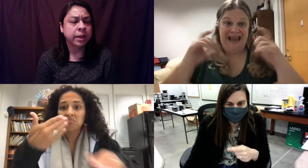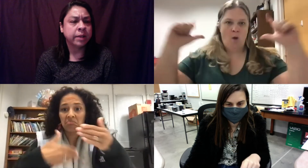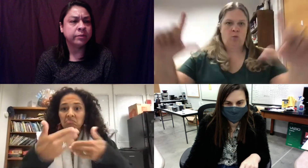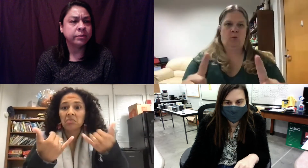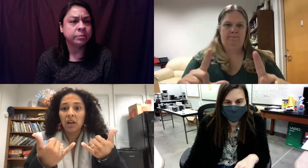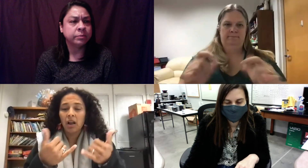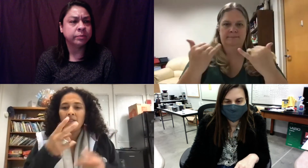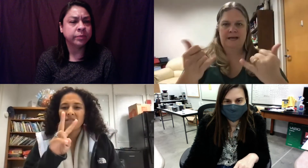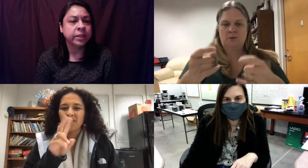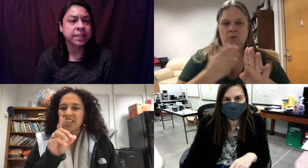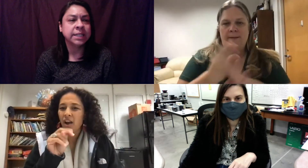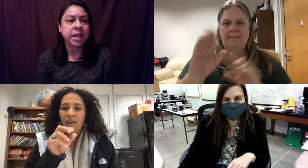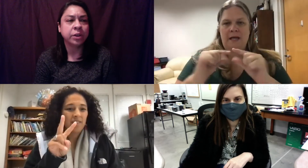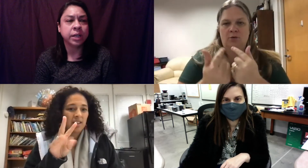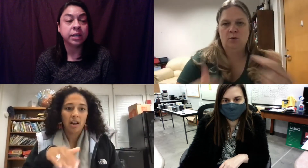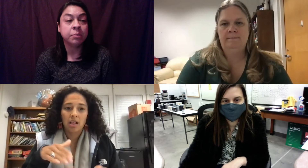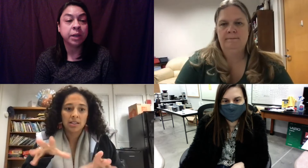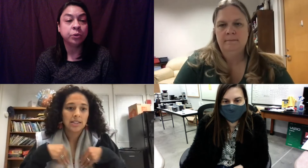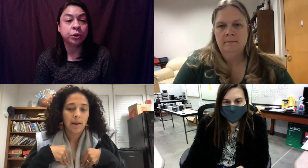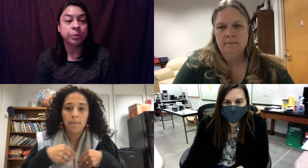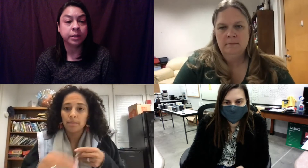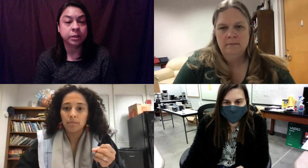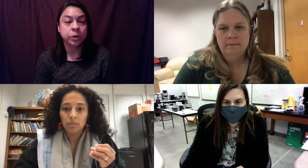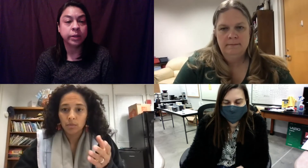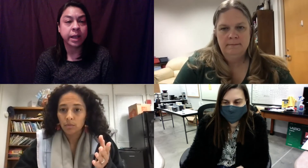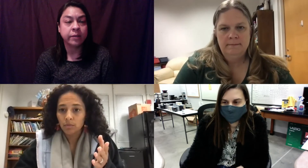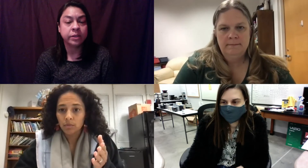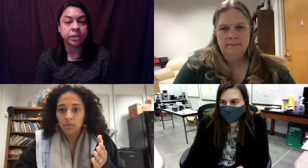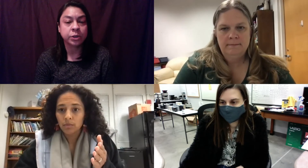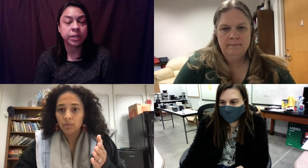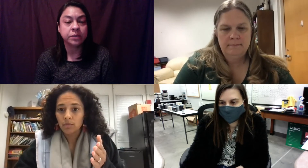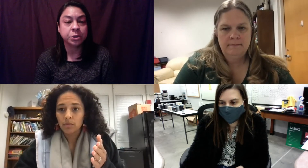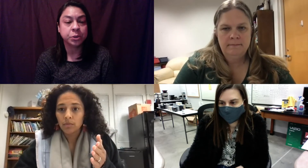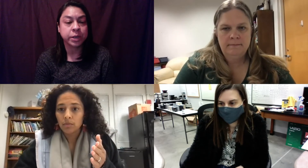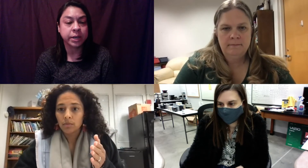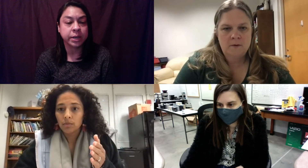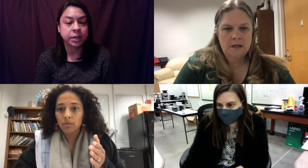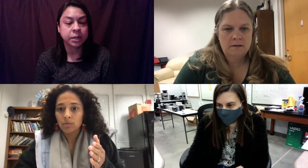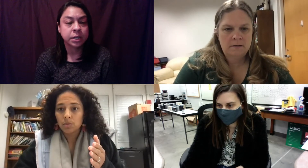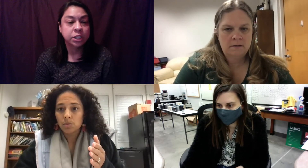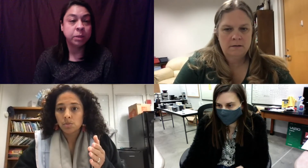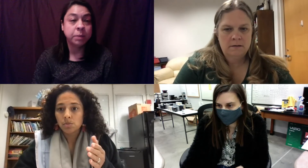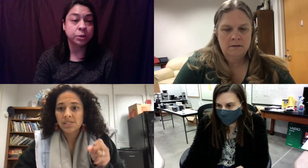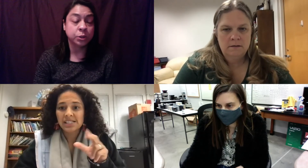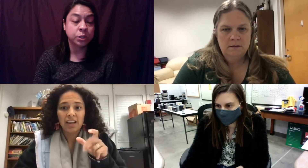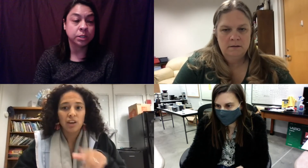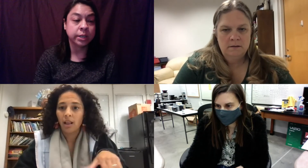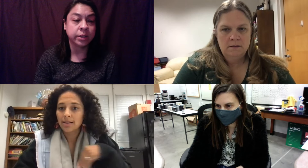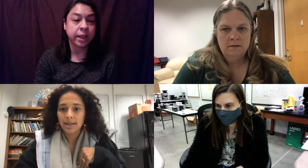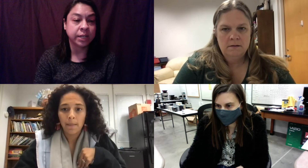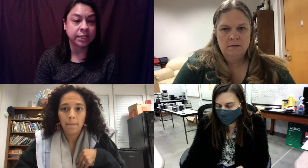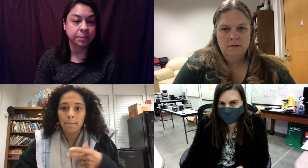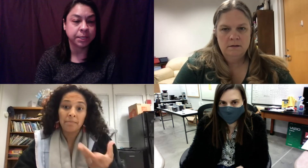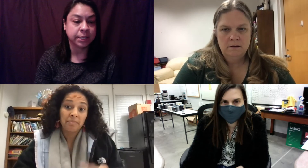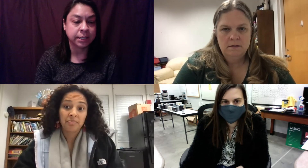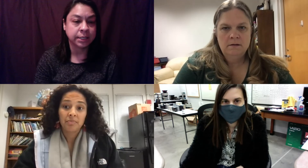Maybe they have, because see now in the main group, we only have the screens of those who are here. So maybe those who are still here, they